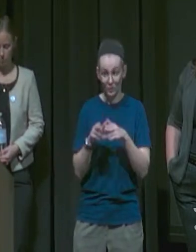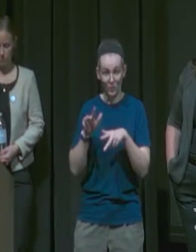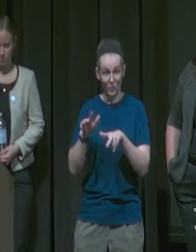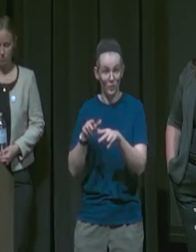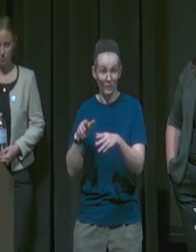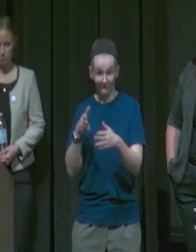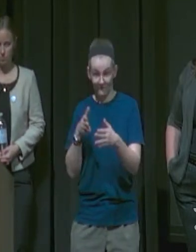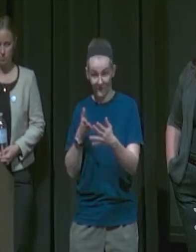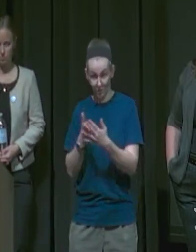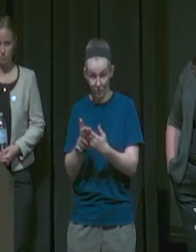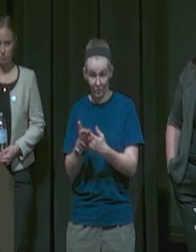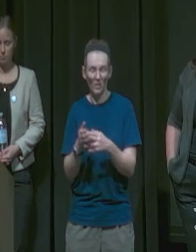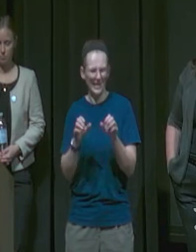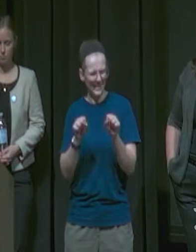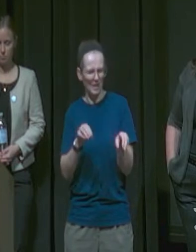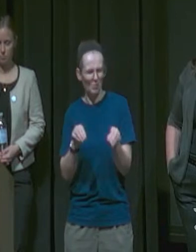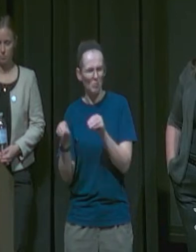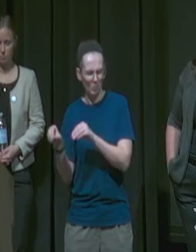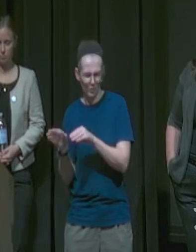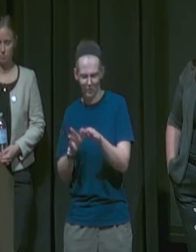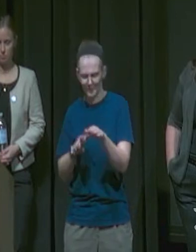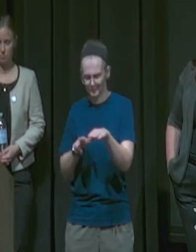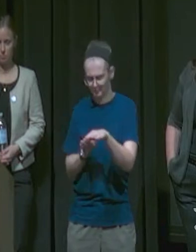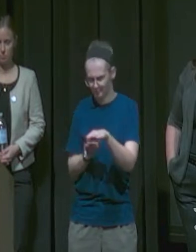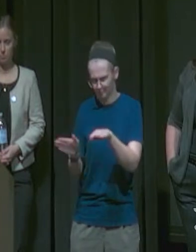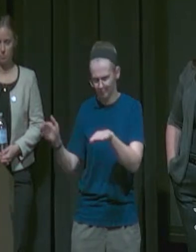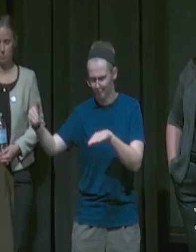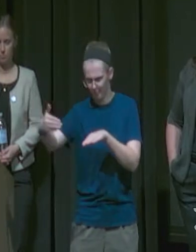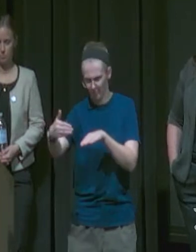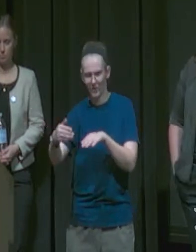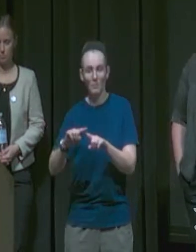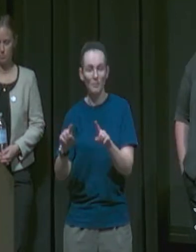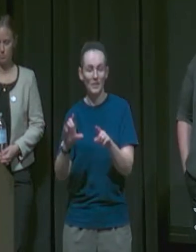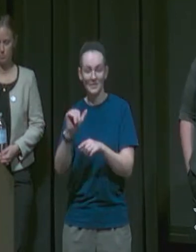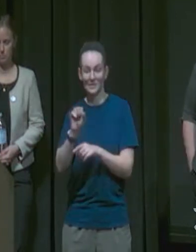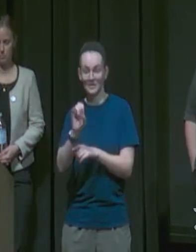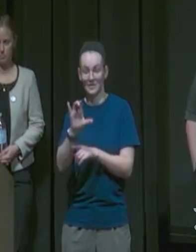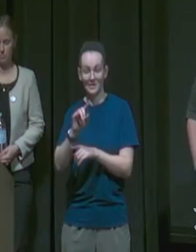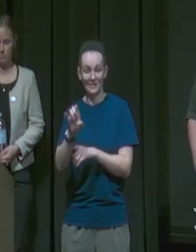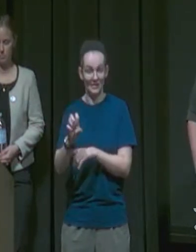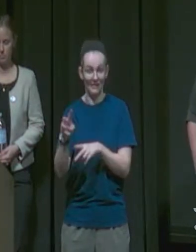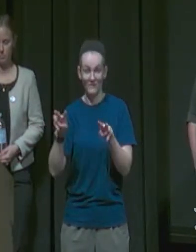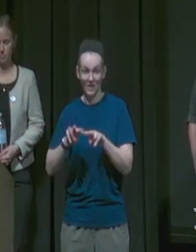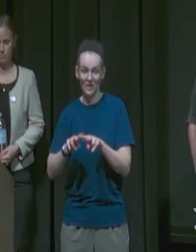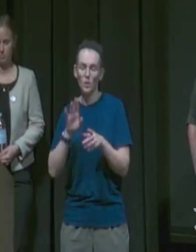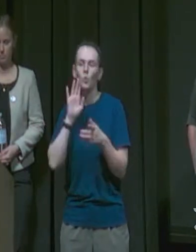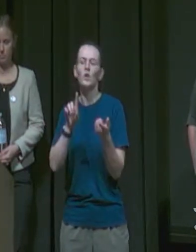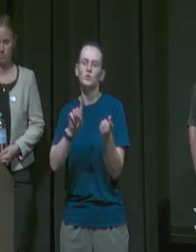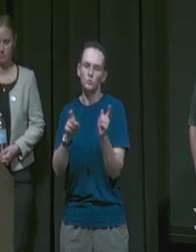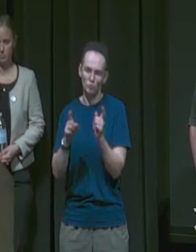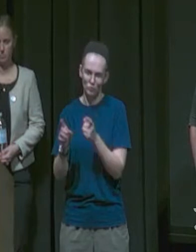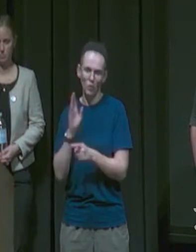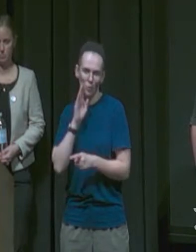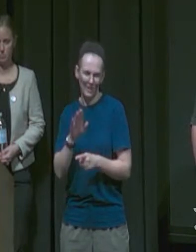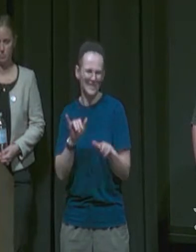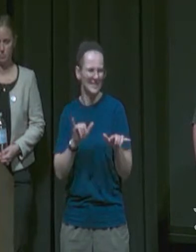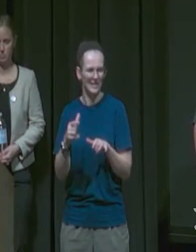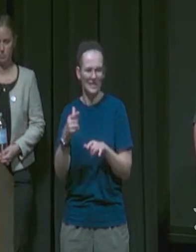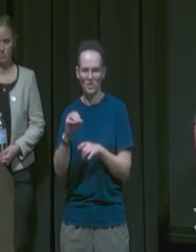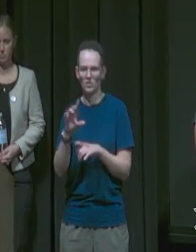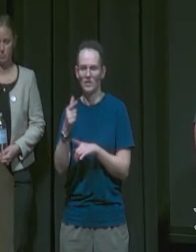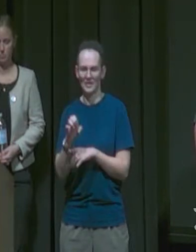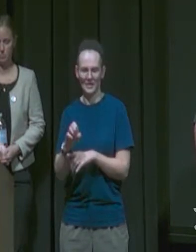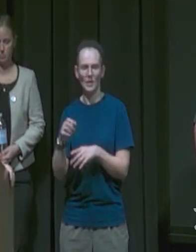can move, but as I said, the Cascade Valley is going to go through a lot of changes like Gorge Park, but it will remain a metro